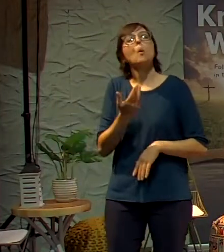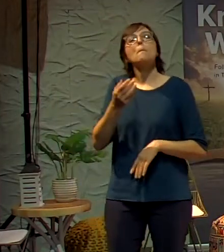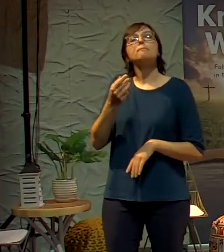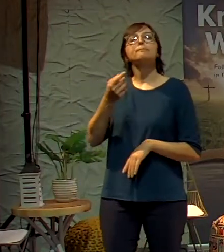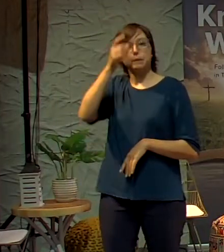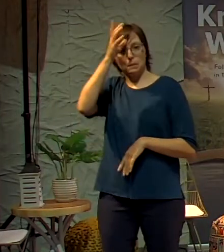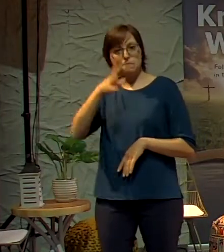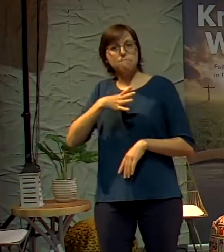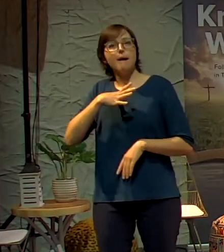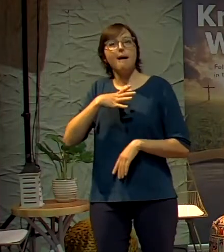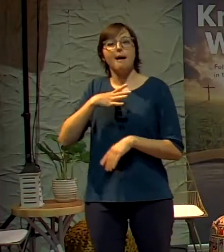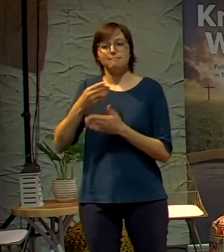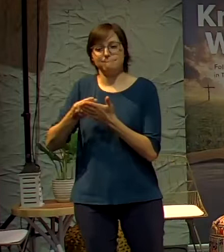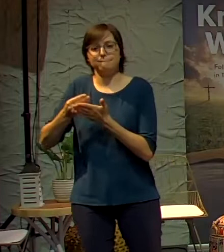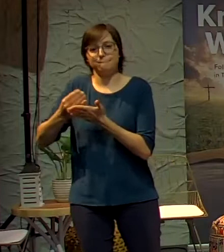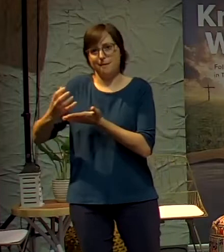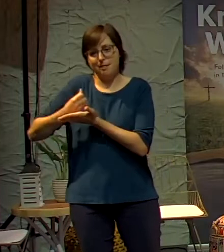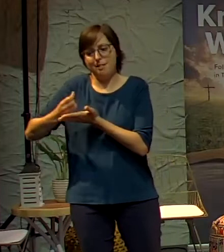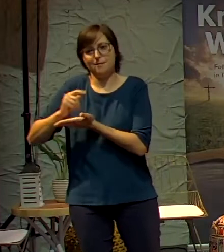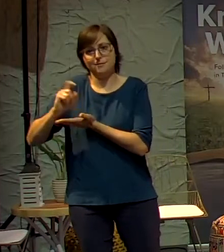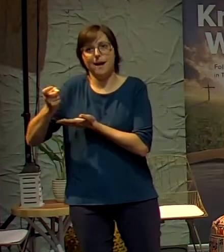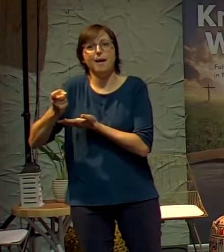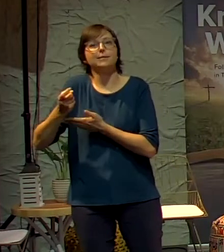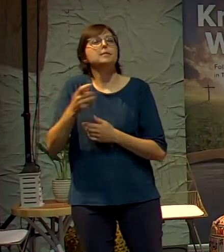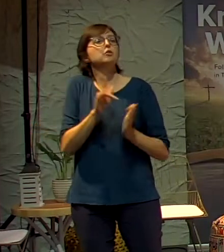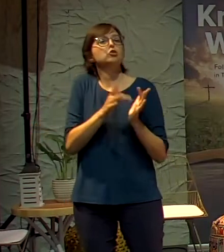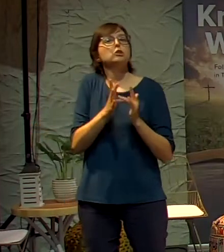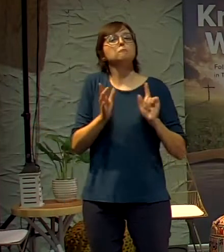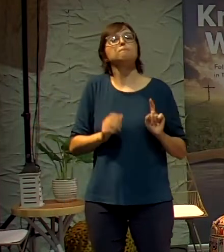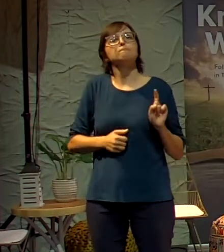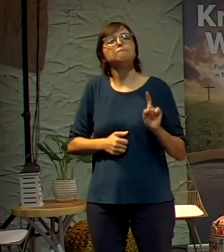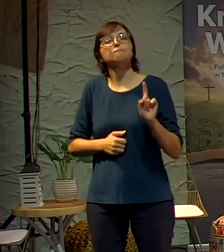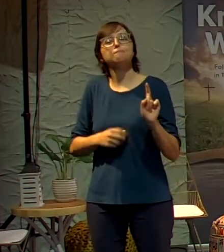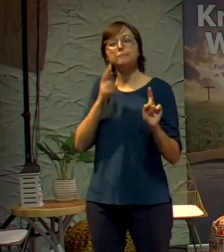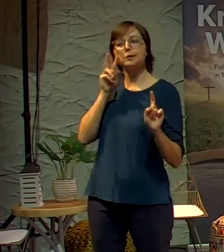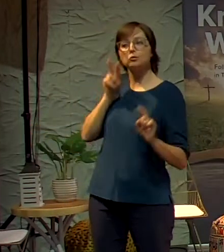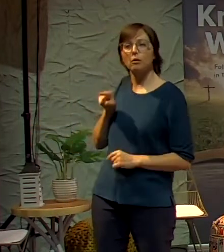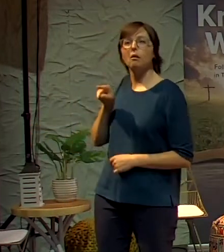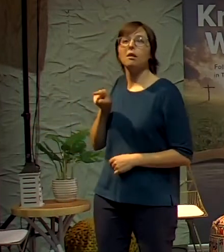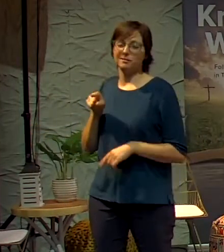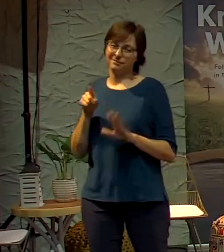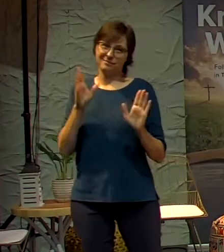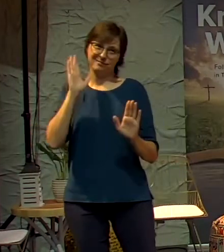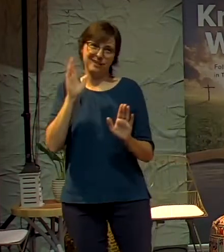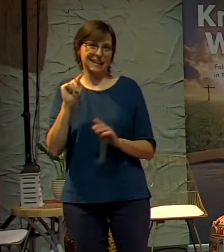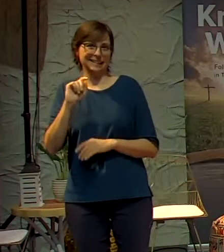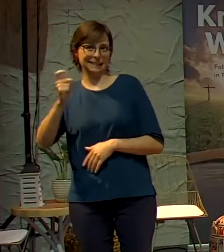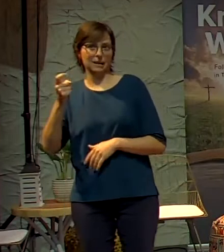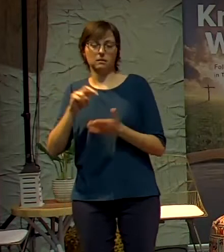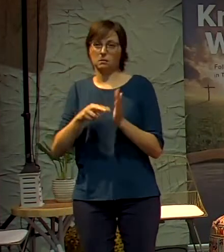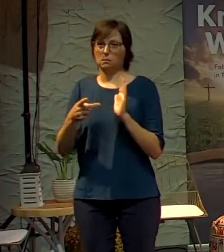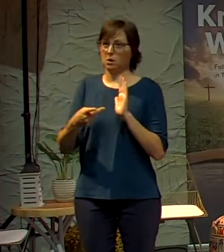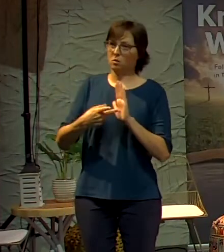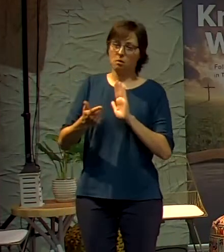at his work collecting taxes. Collecting taxes was basically the bottom of the barrel. This is what you're a traitor of the